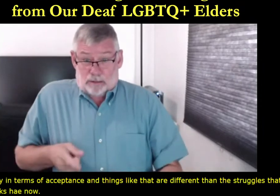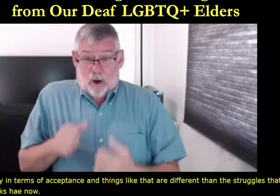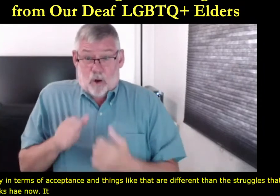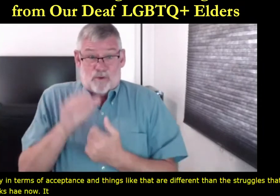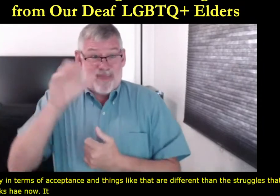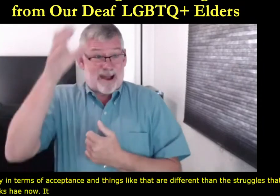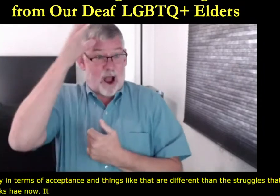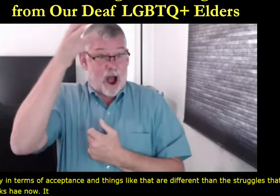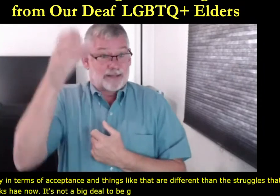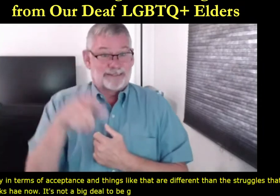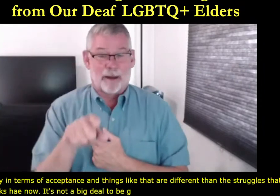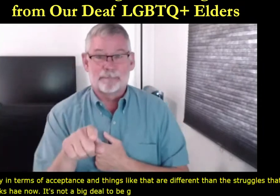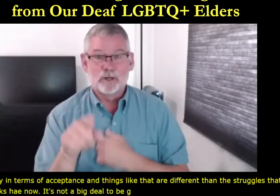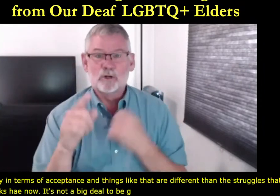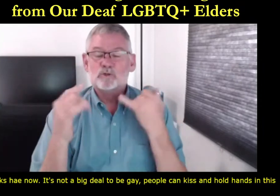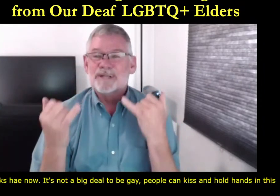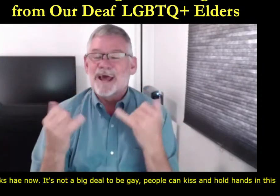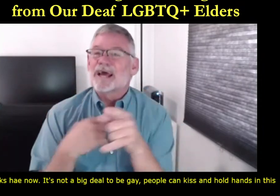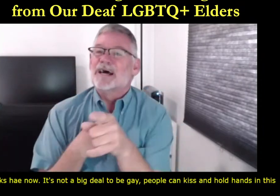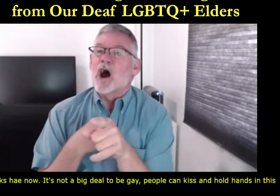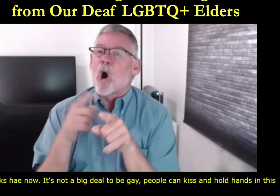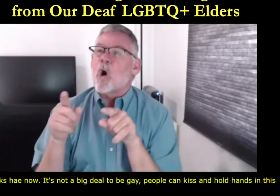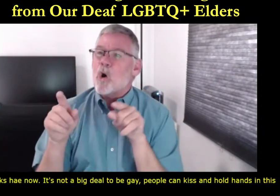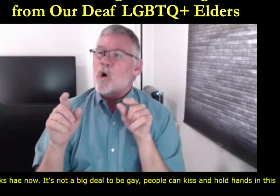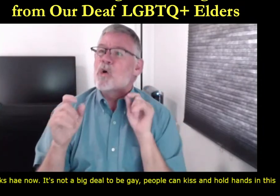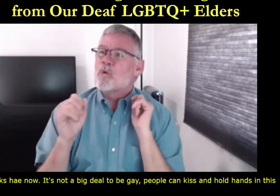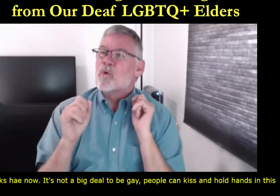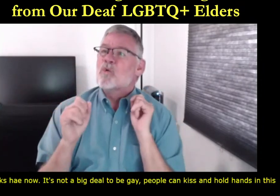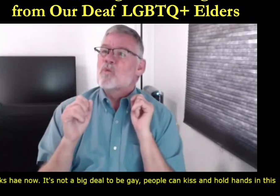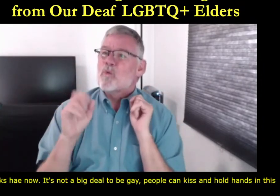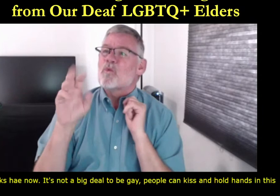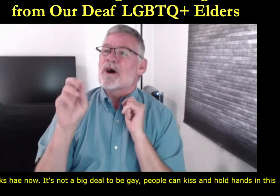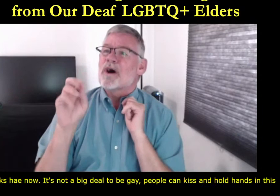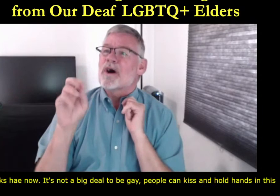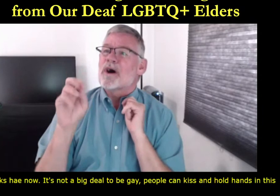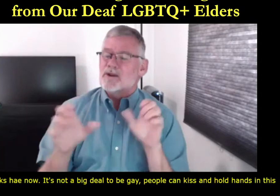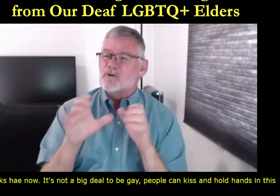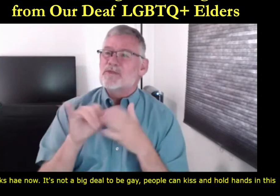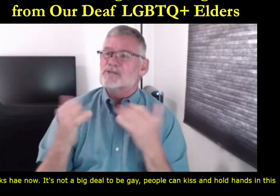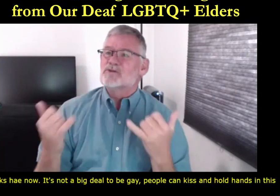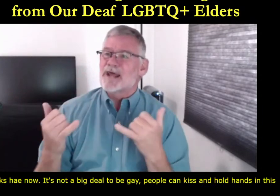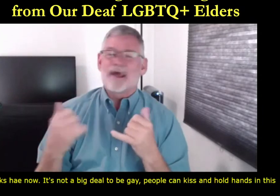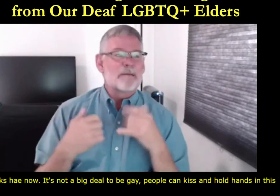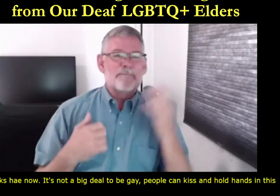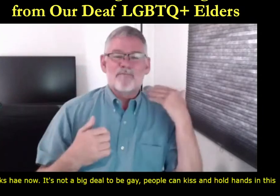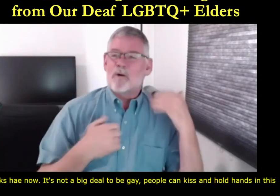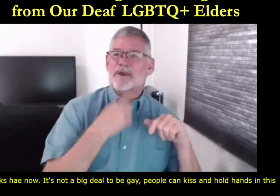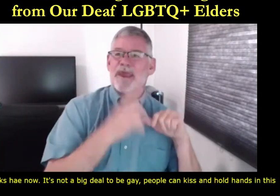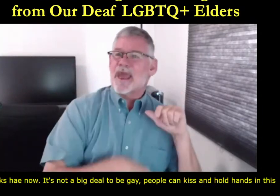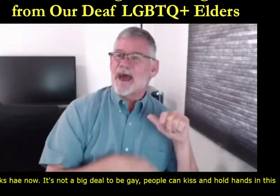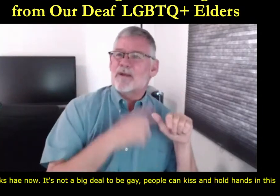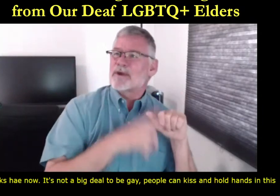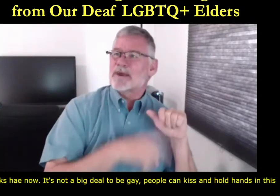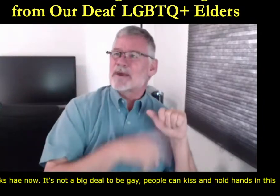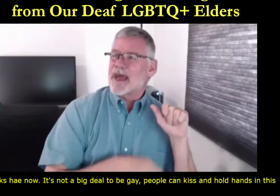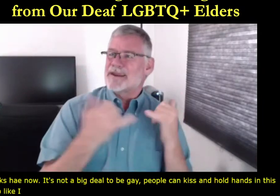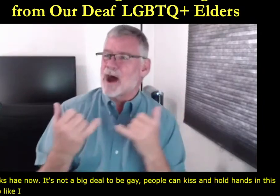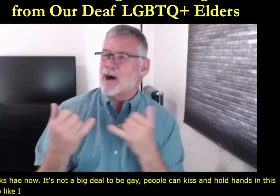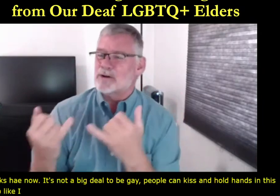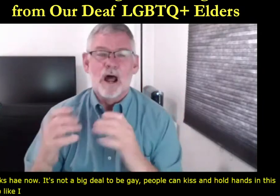so and like i said i still struggle with the concept of that but i think okay that's right that's they do that they couldn't